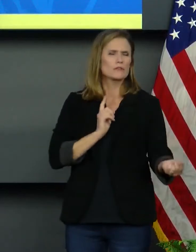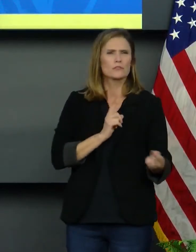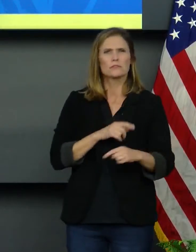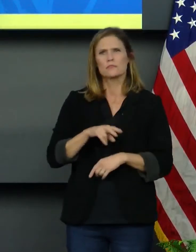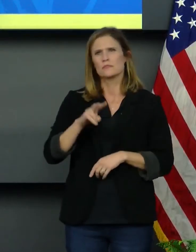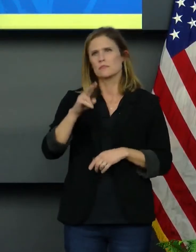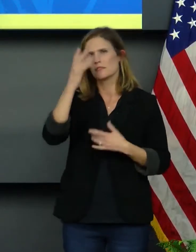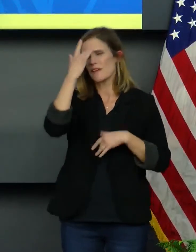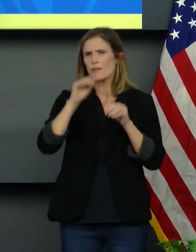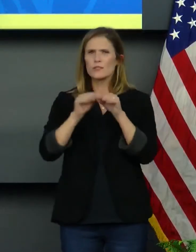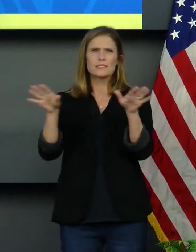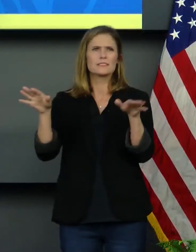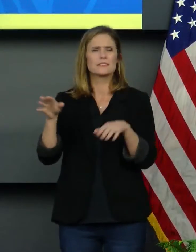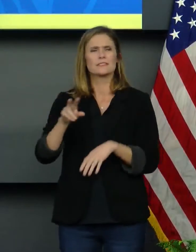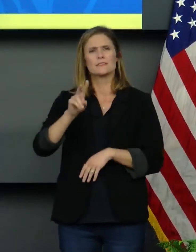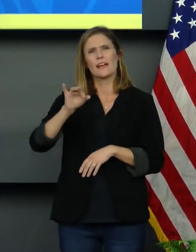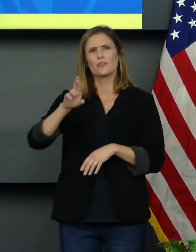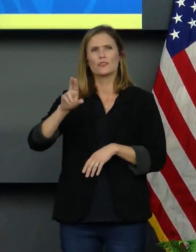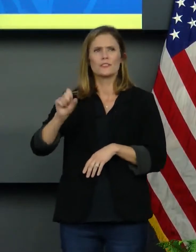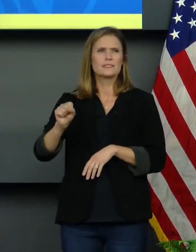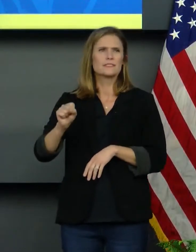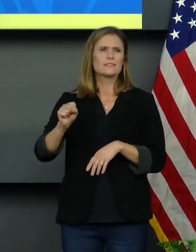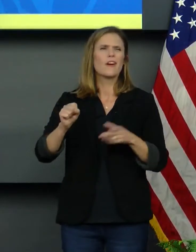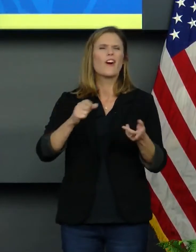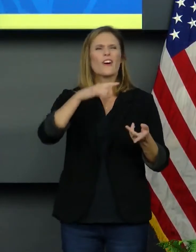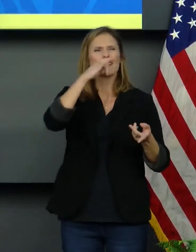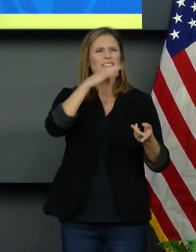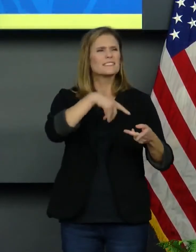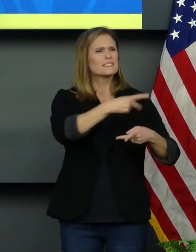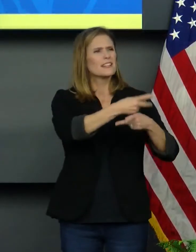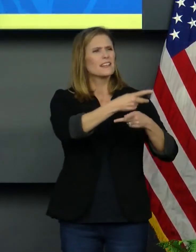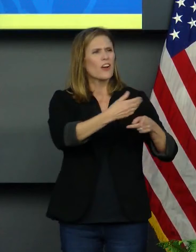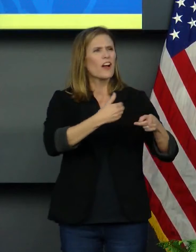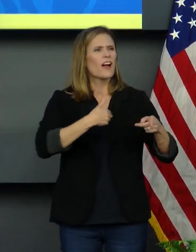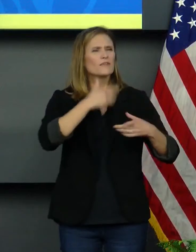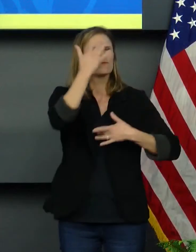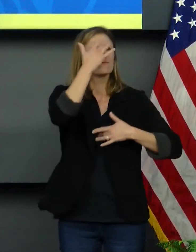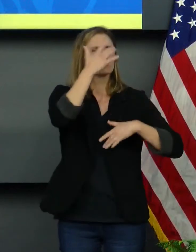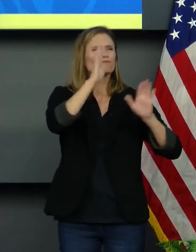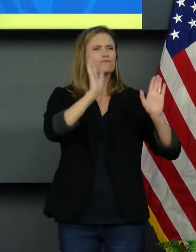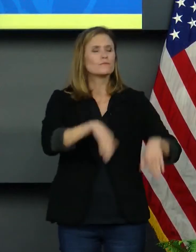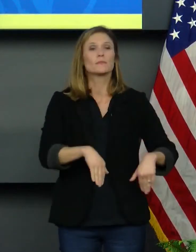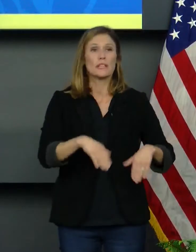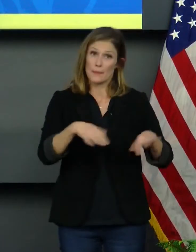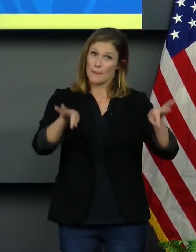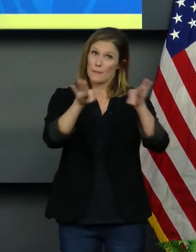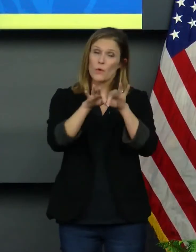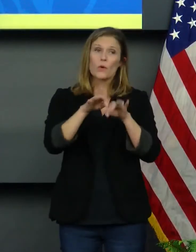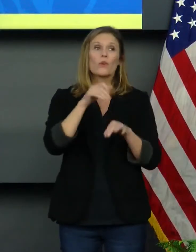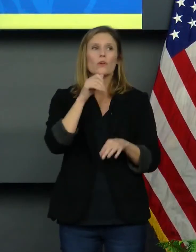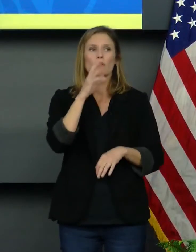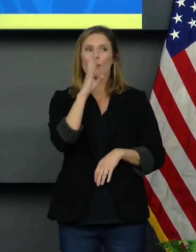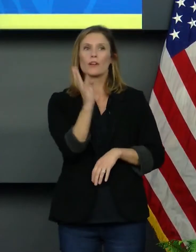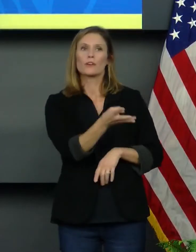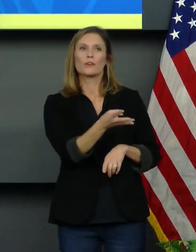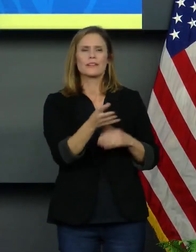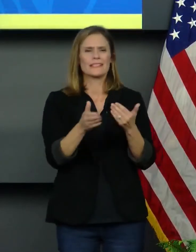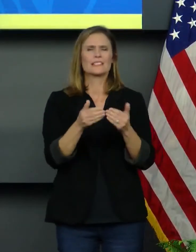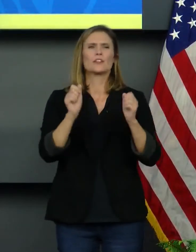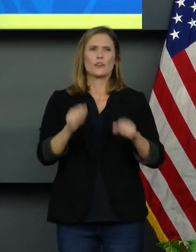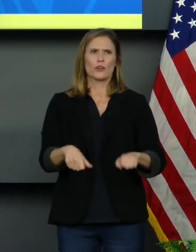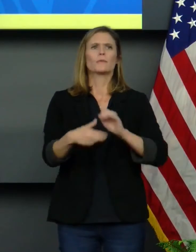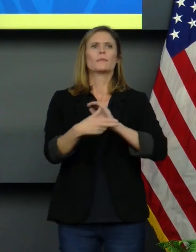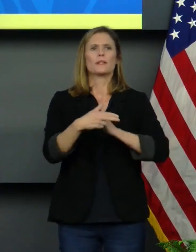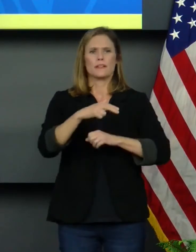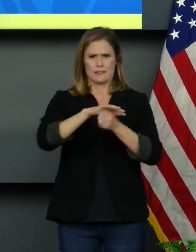little virus they picked up from their kid who's in daycare or something like that. It's important not to blow those off because they can easily be COVID-19